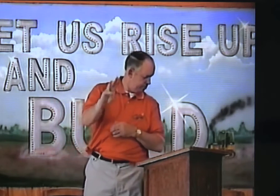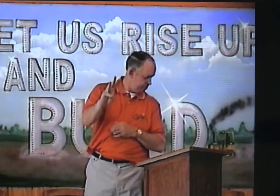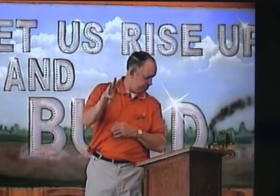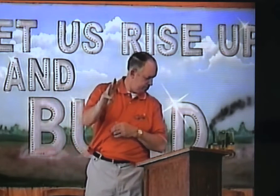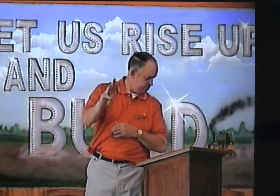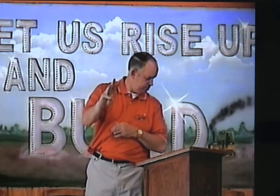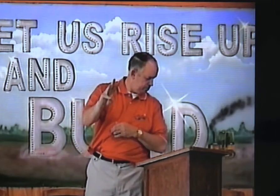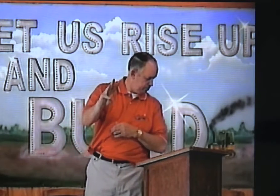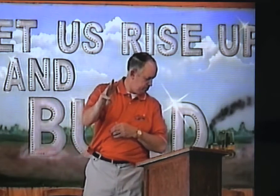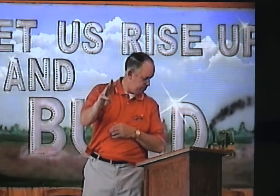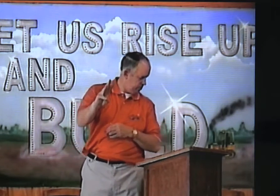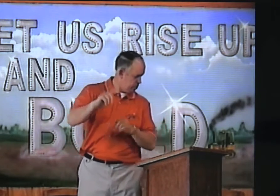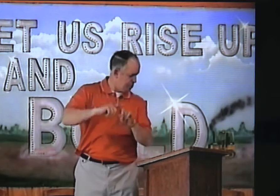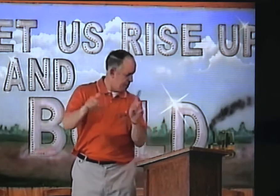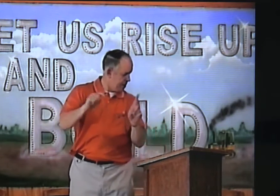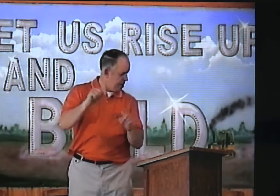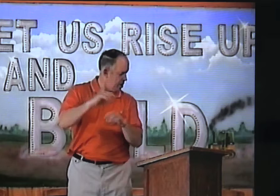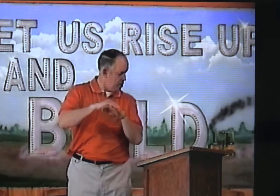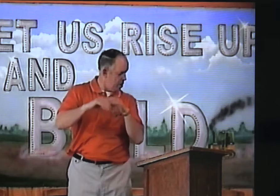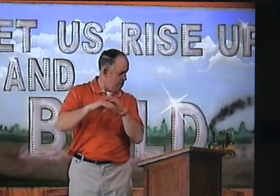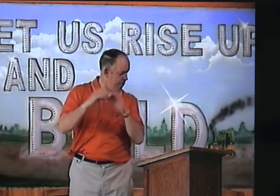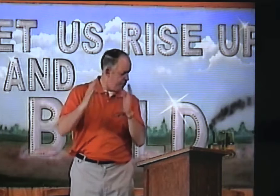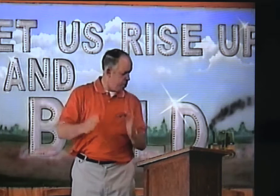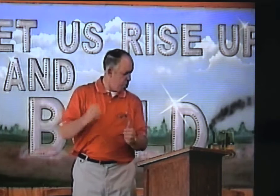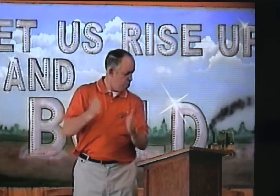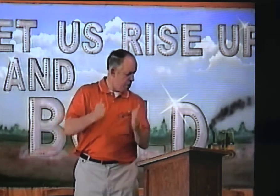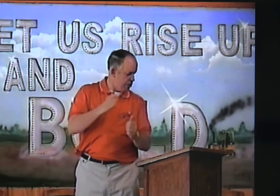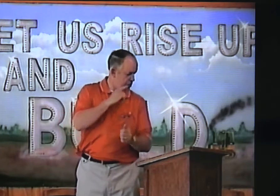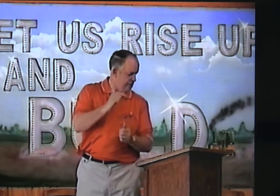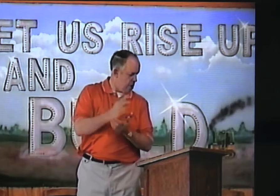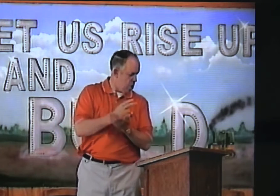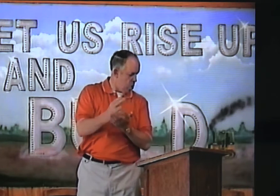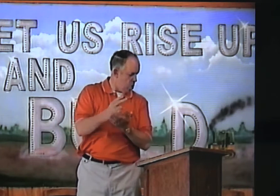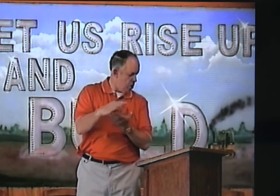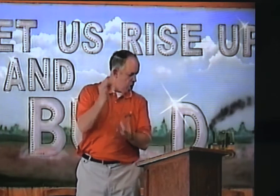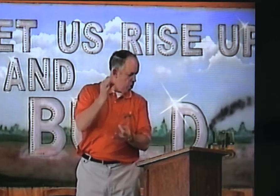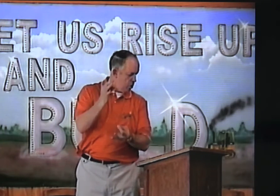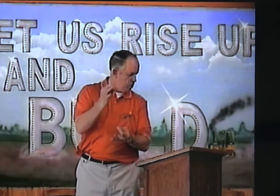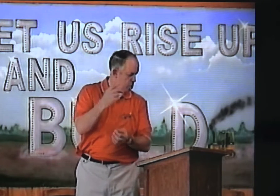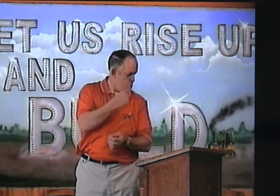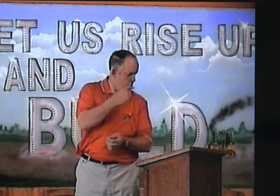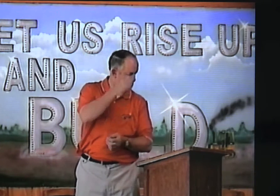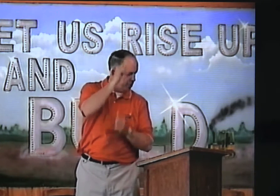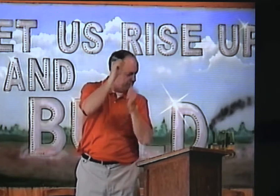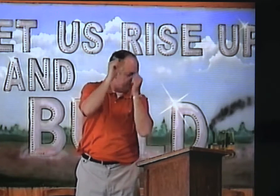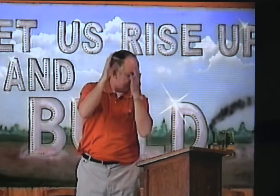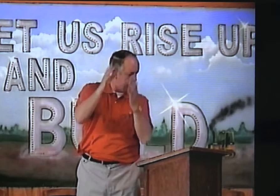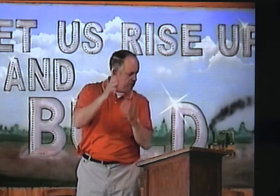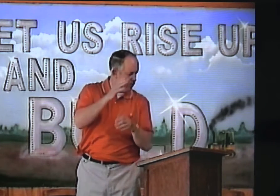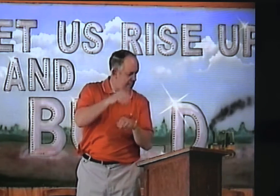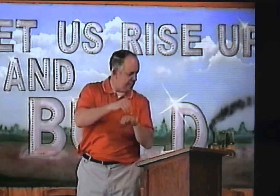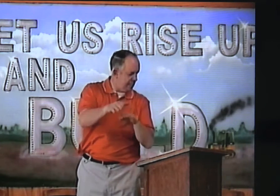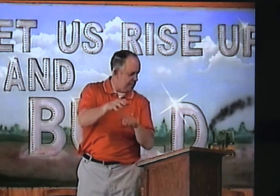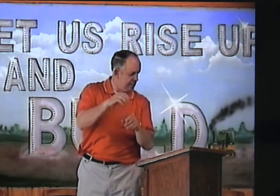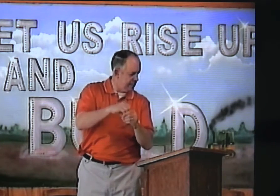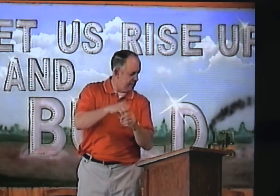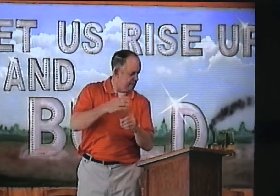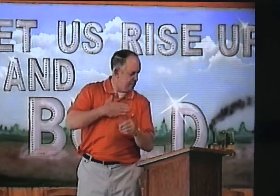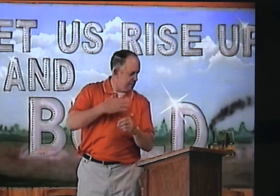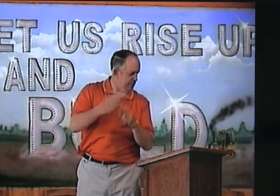14, verse 26. But the Comforter, which is the Holy Ghost, whom the Father will